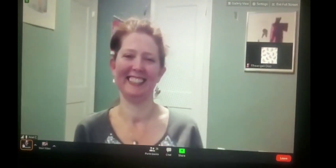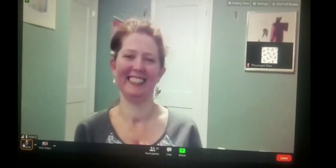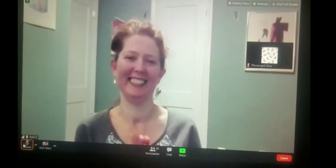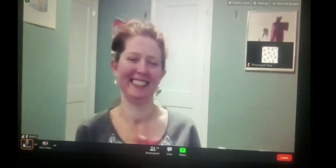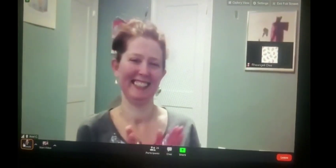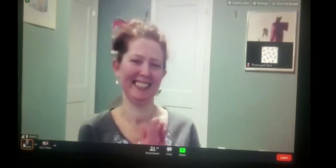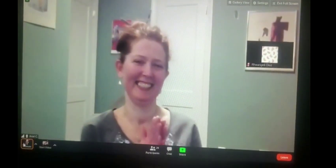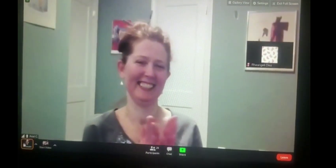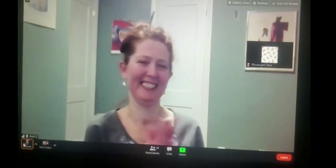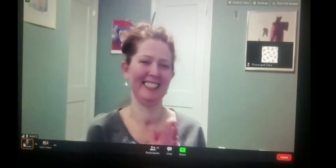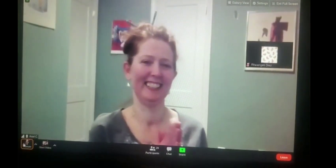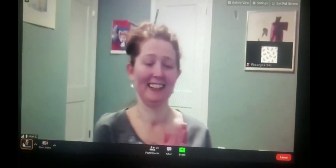she replied